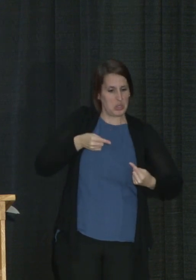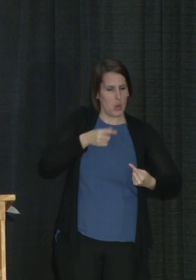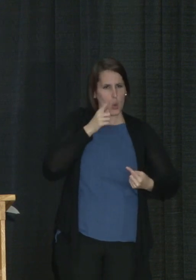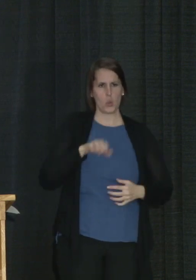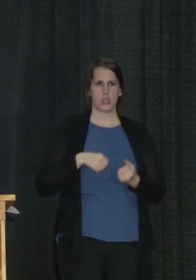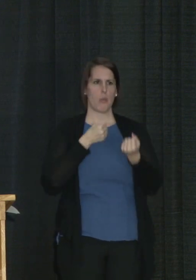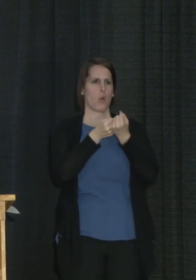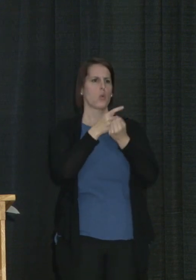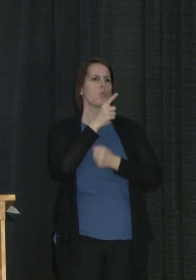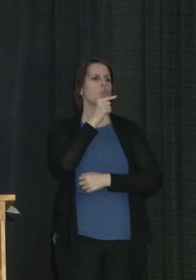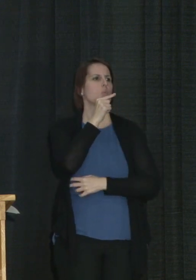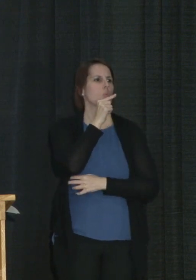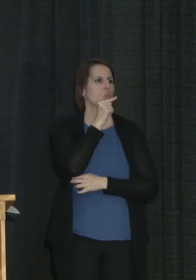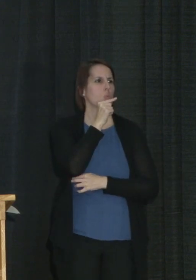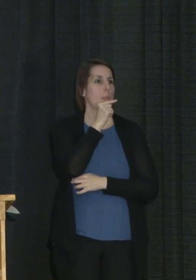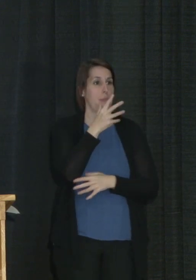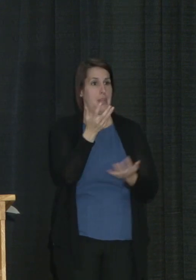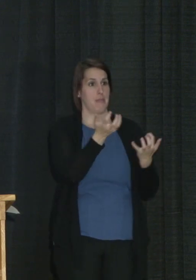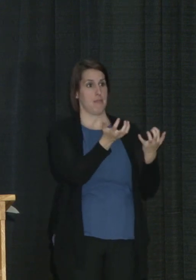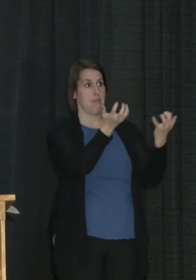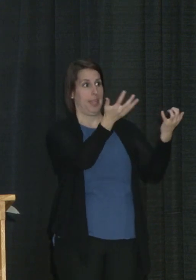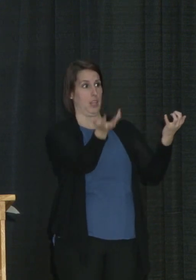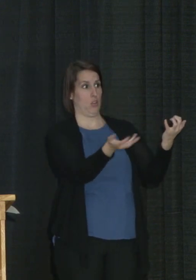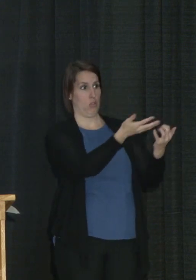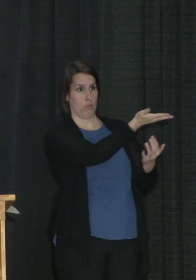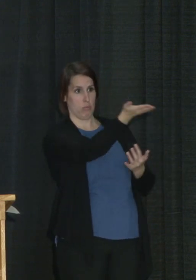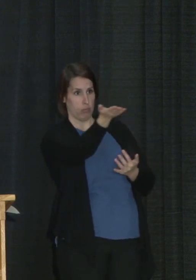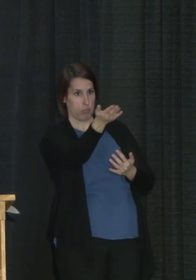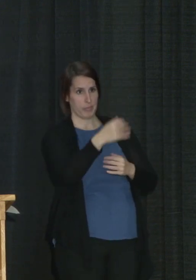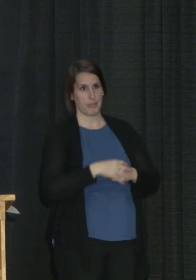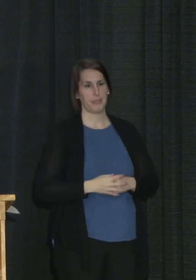and who is here in this room with us today.